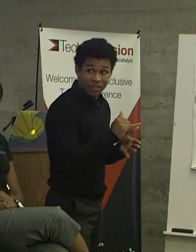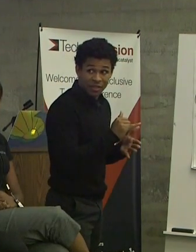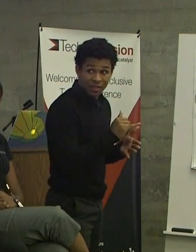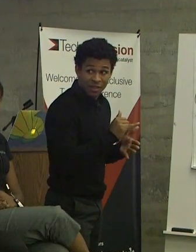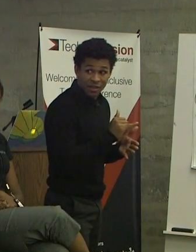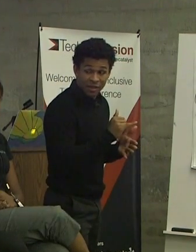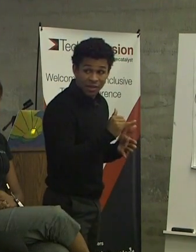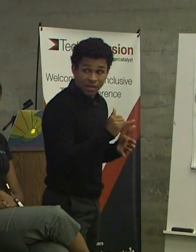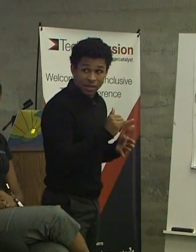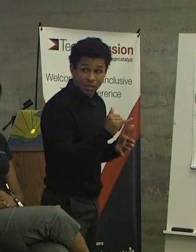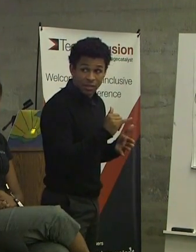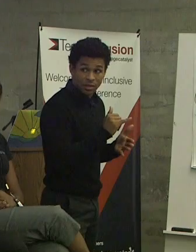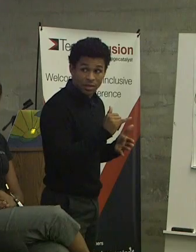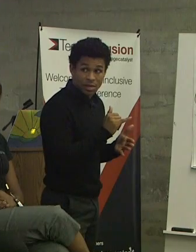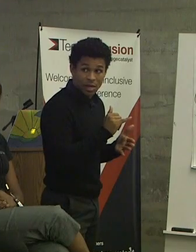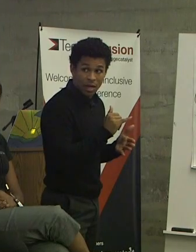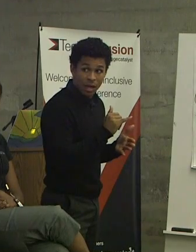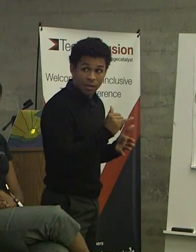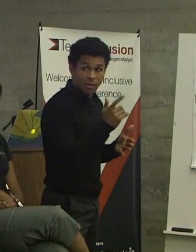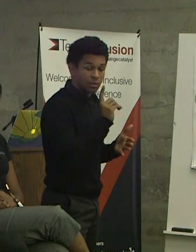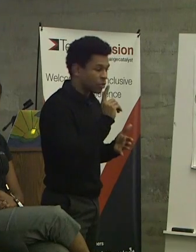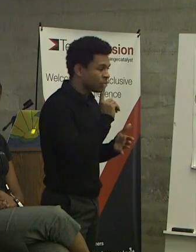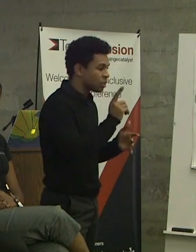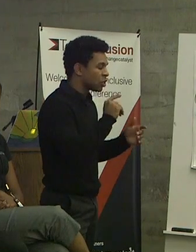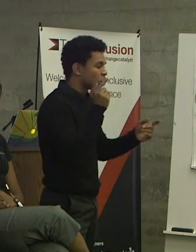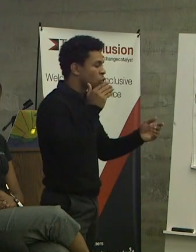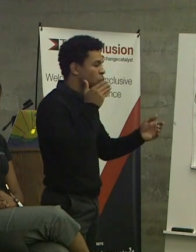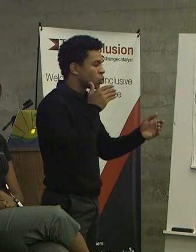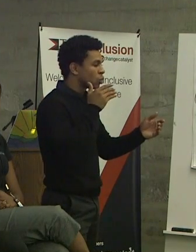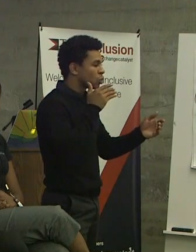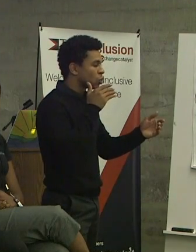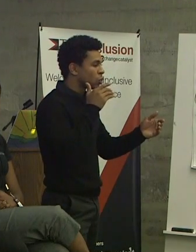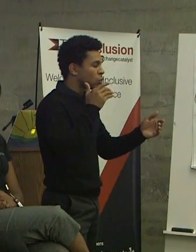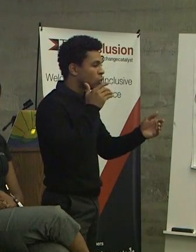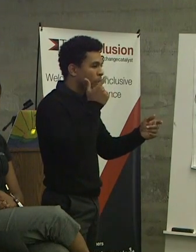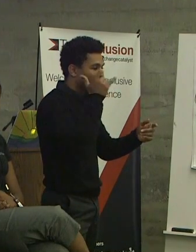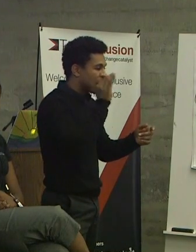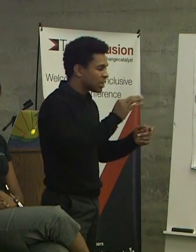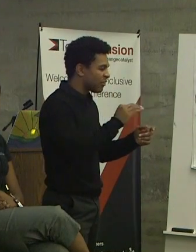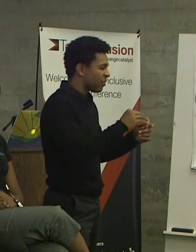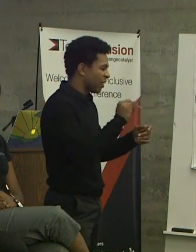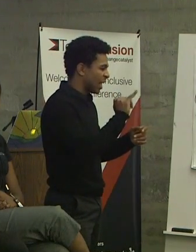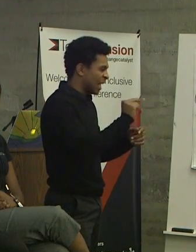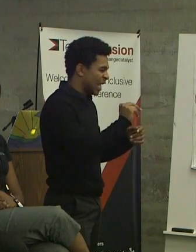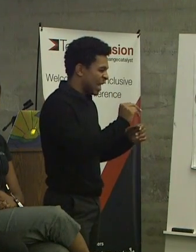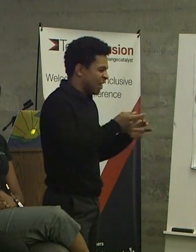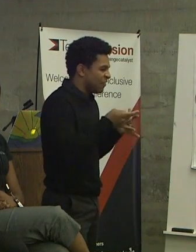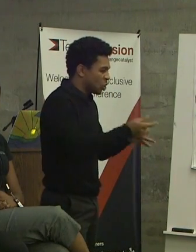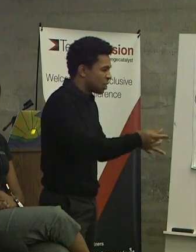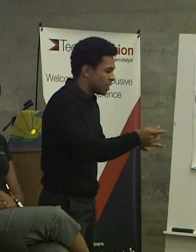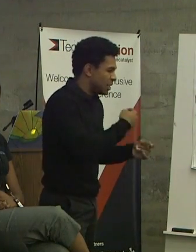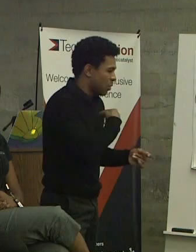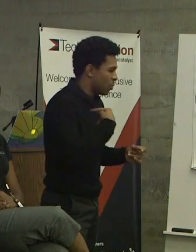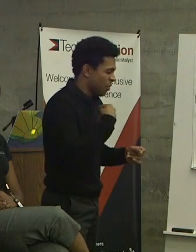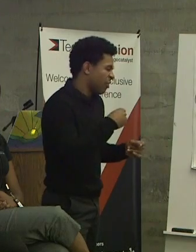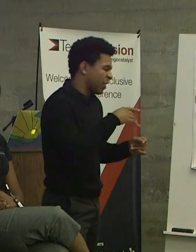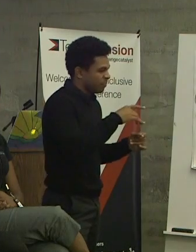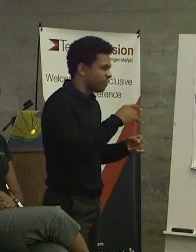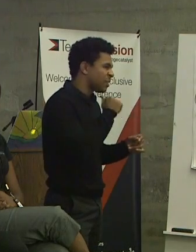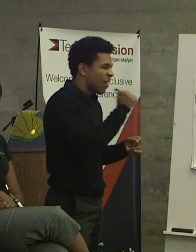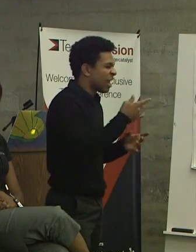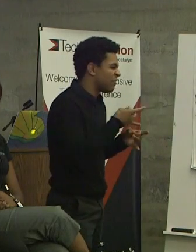better employee. And it was towards the inefficiencies that we have, especially we're growing. And so I think interviewing, and